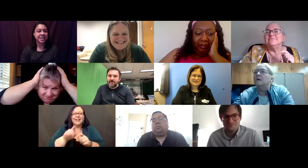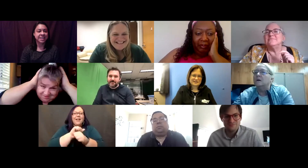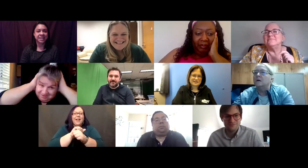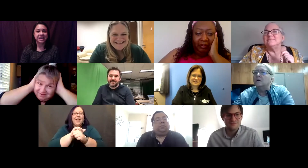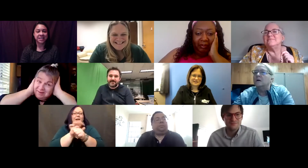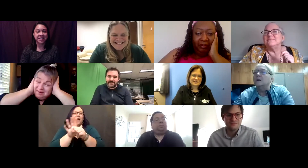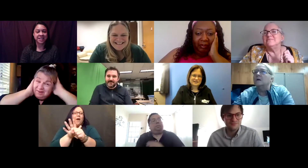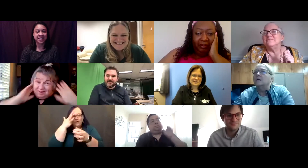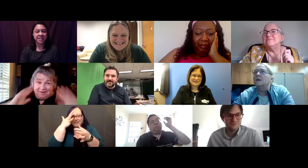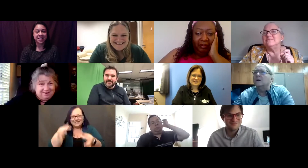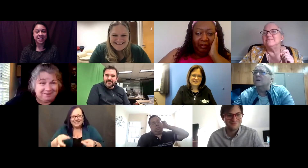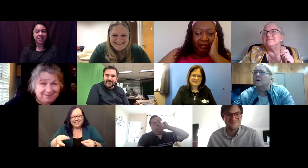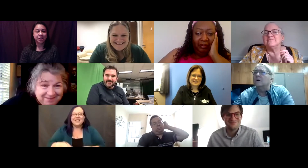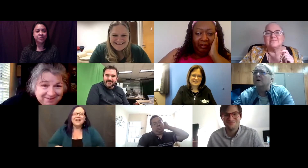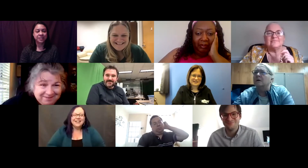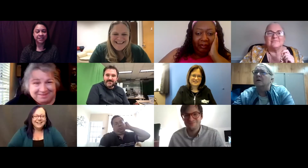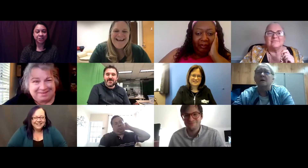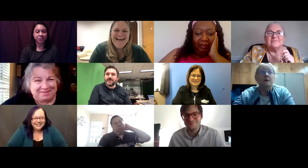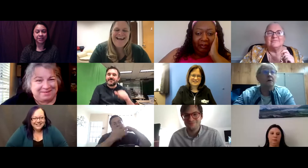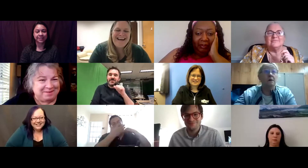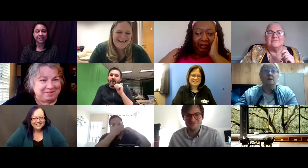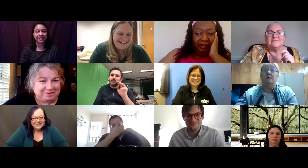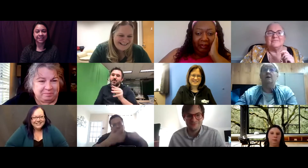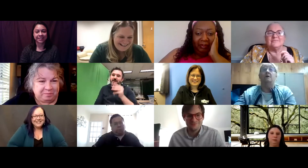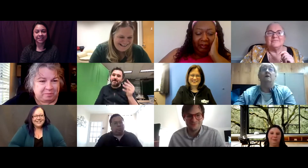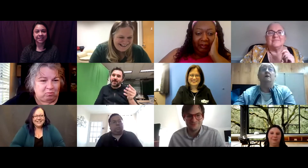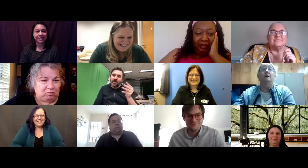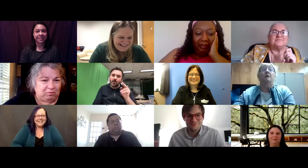Yes, I did. COVID decision.